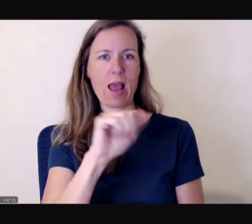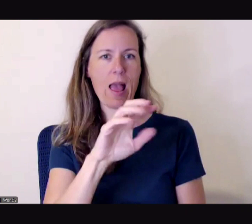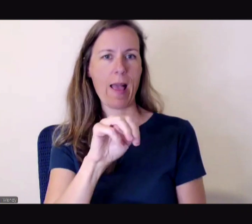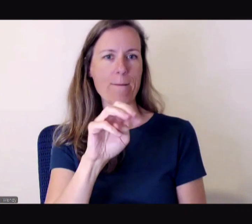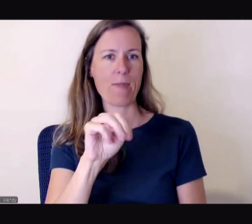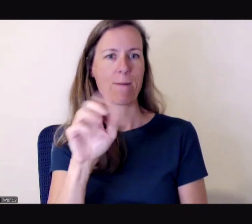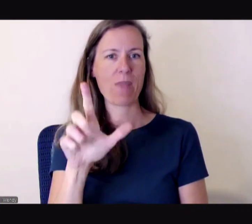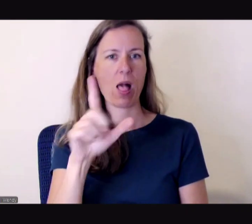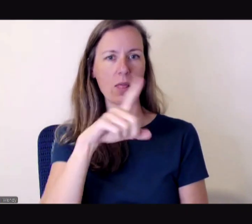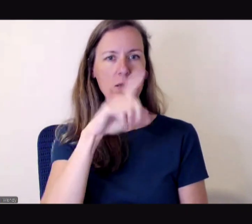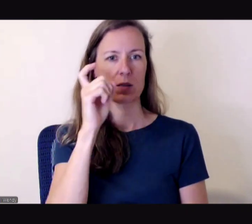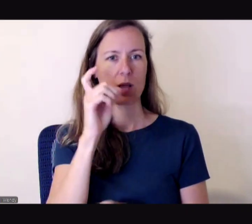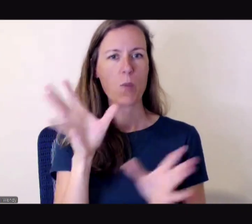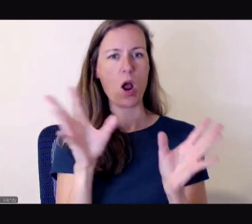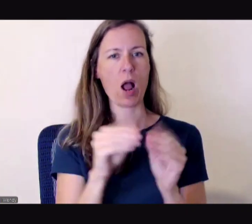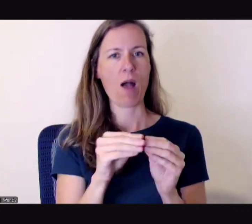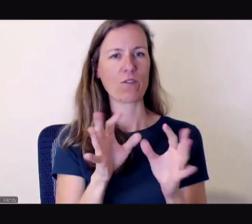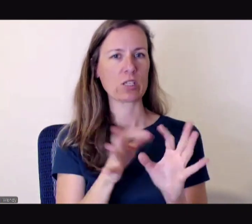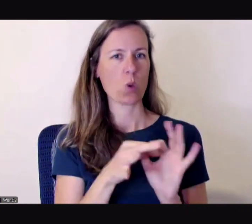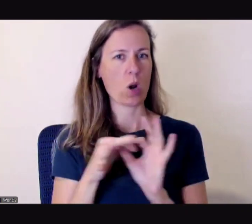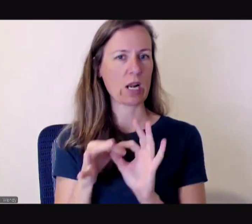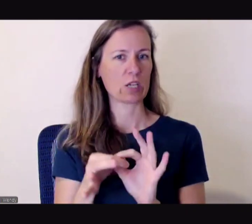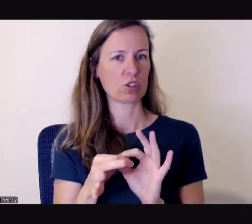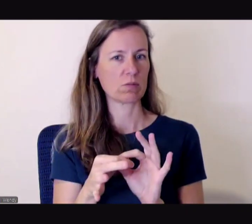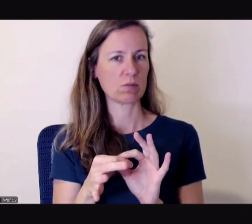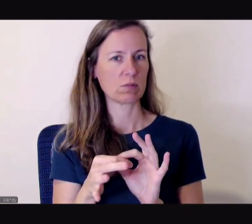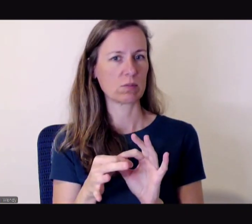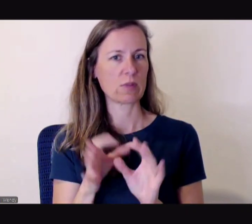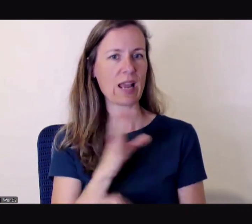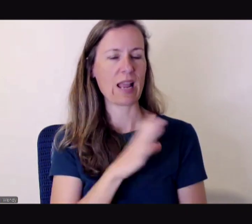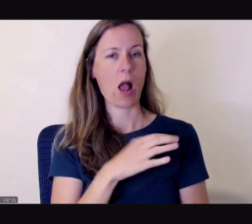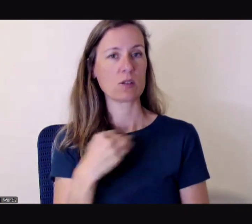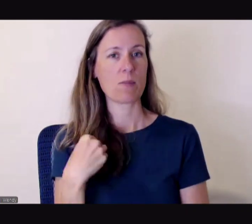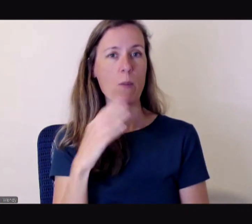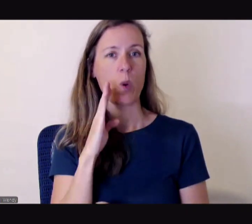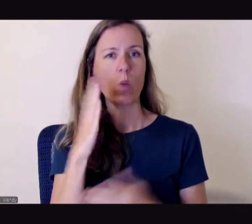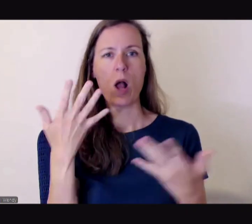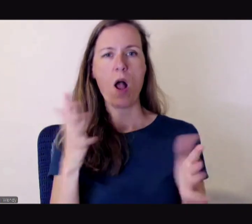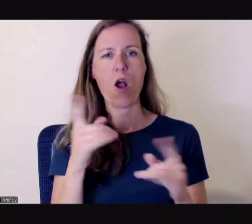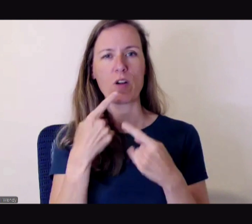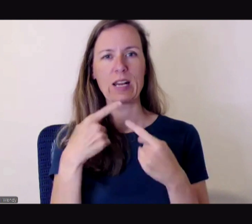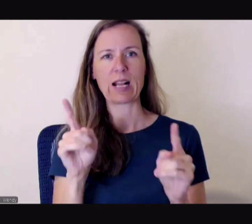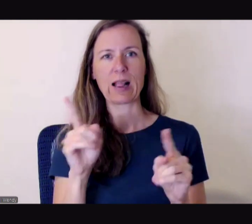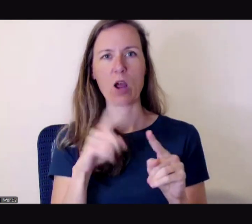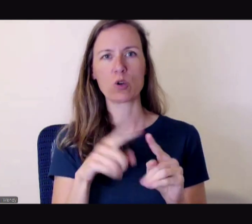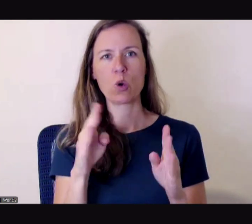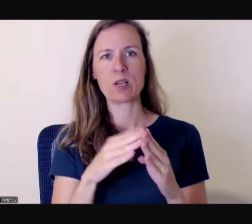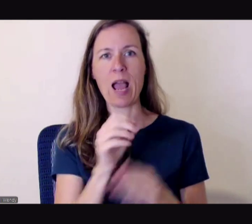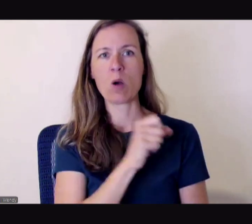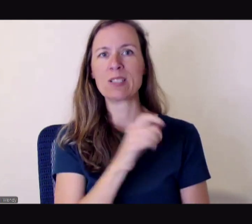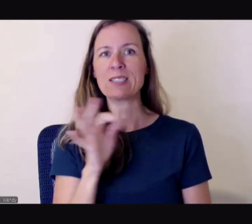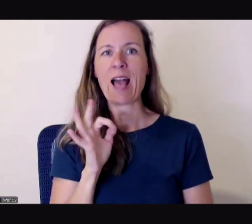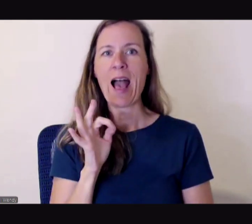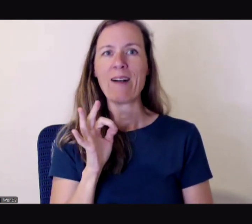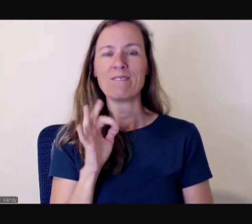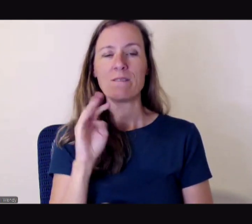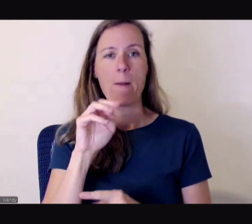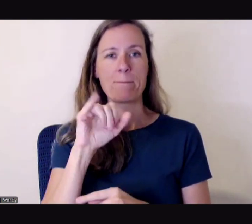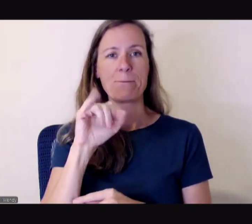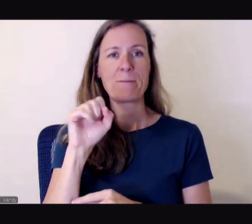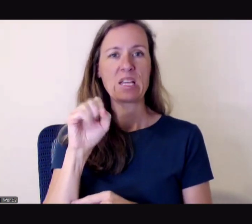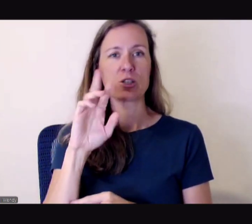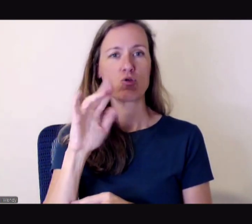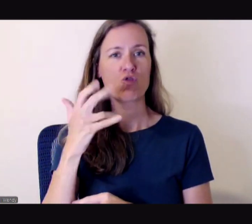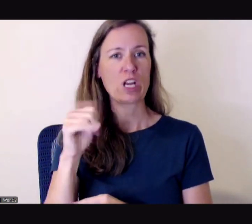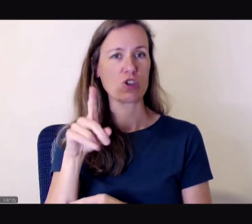I think council members will have already by then declared to the town staff, I believe it's Ms. Richards, whether they